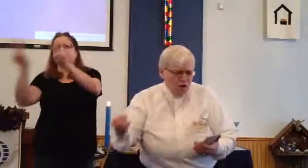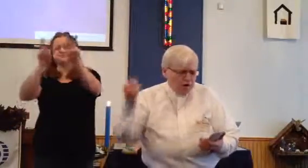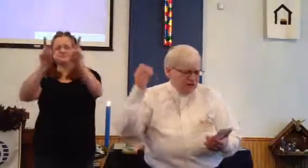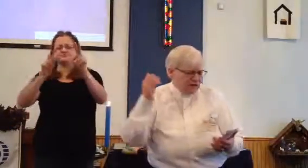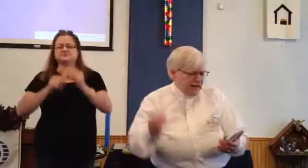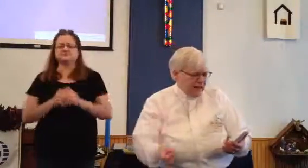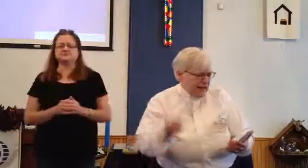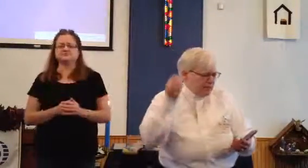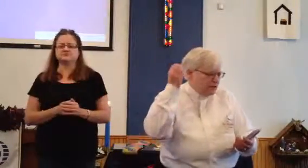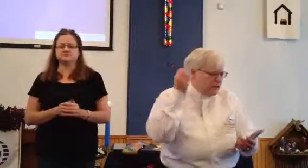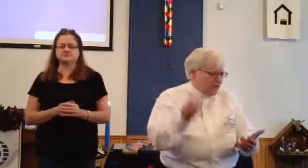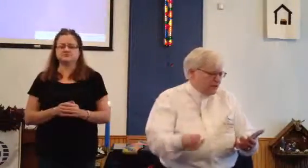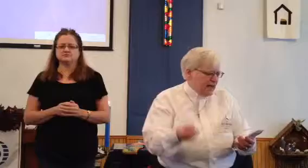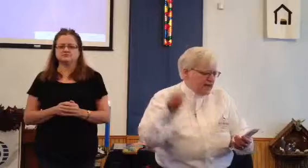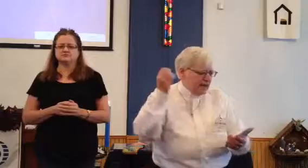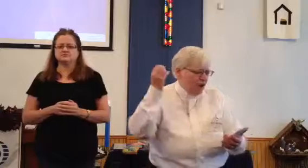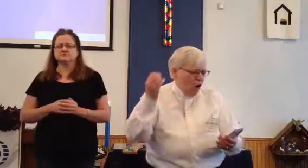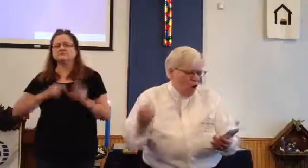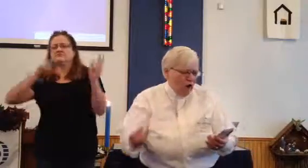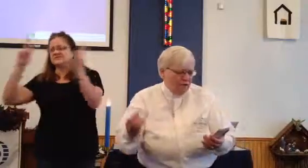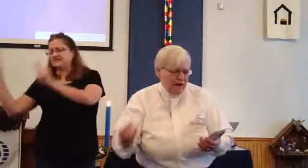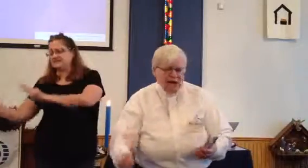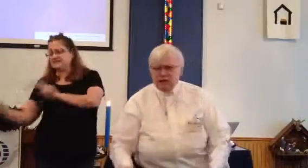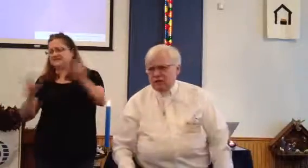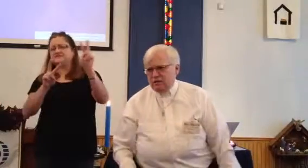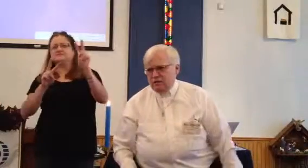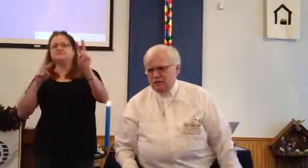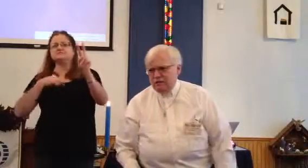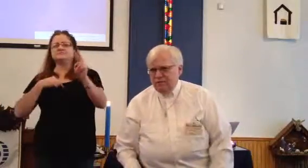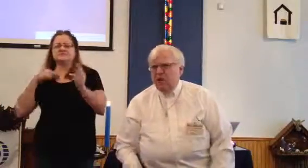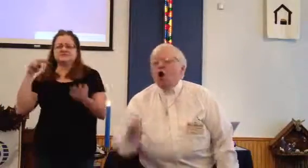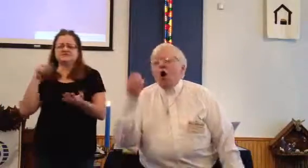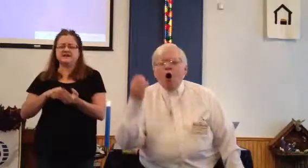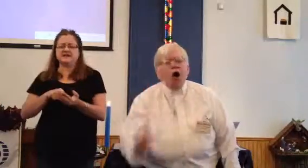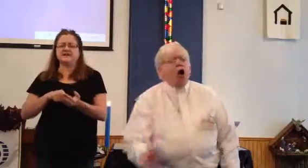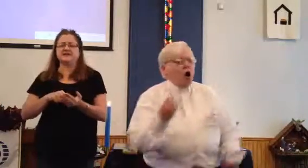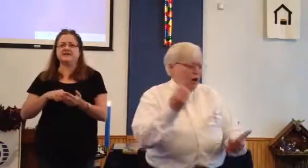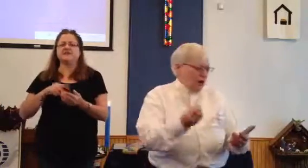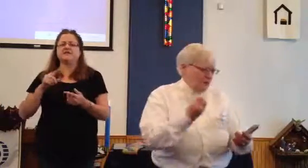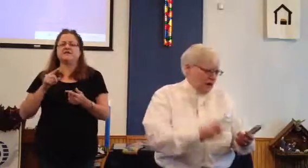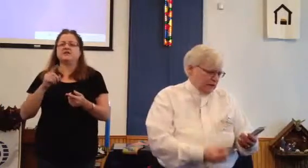We are called to stand up and to attest that all of us,